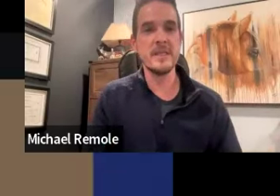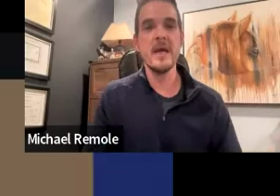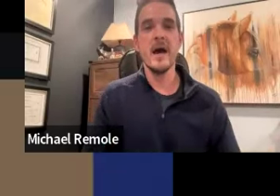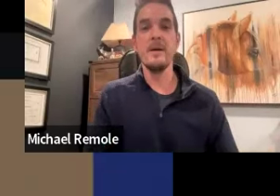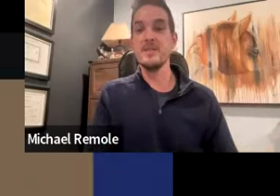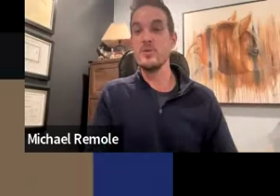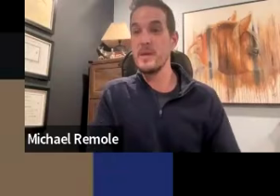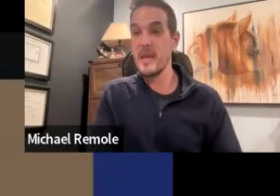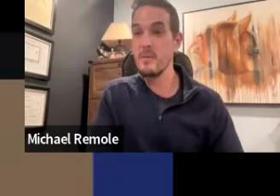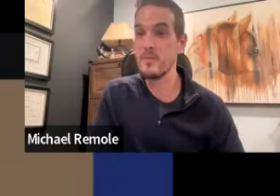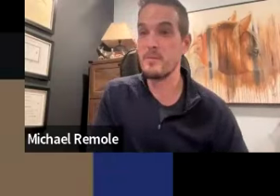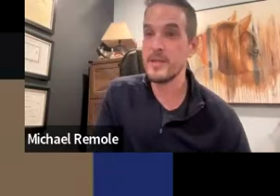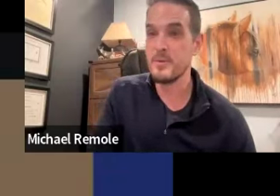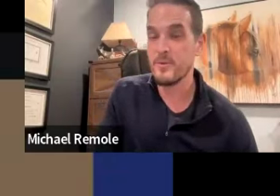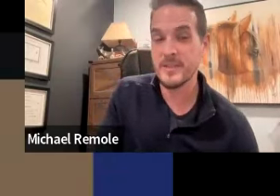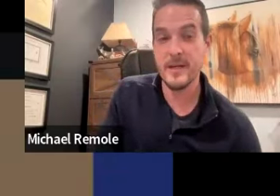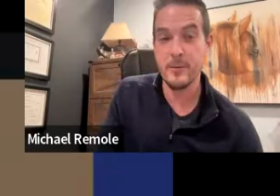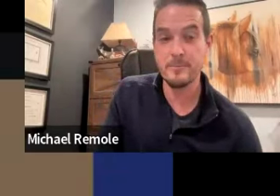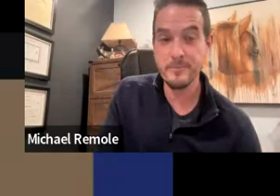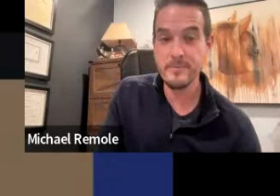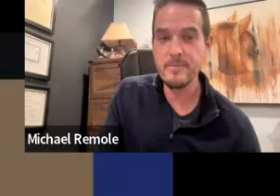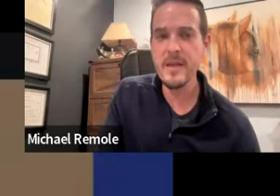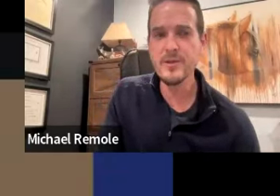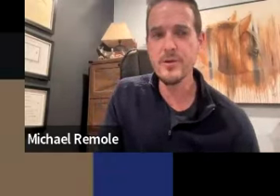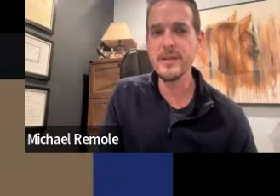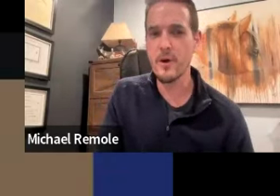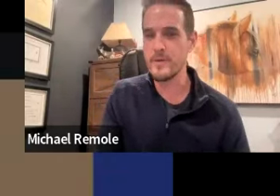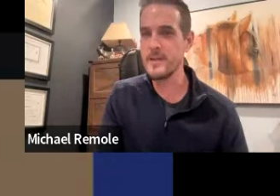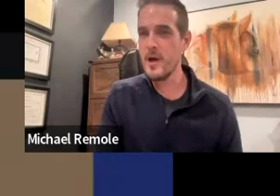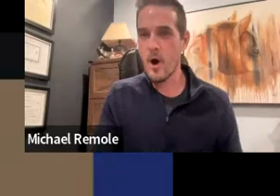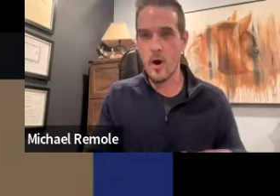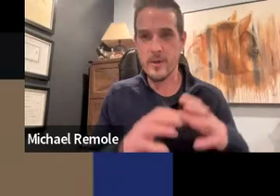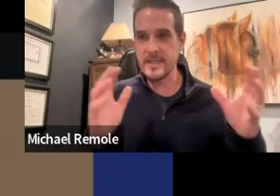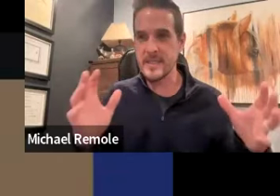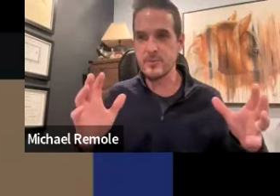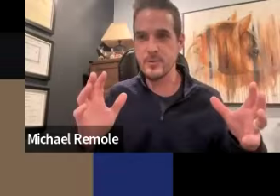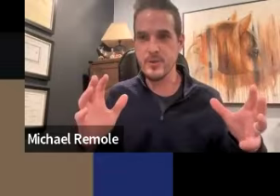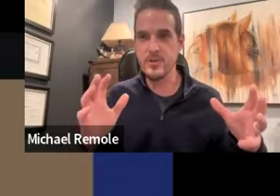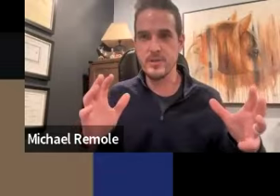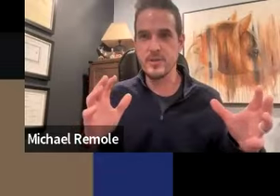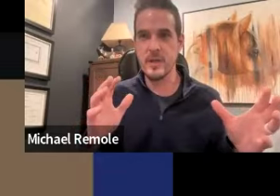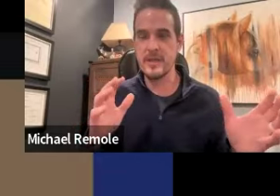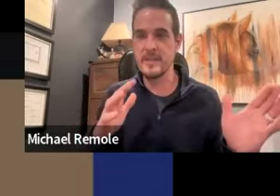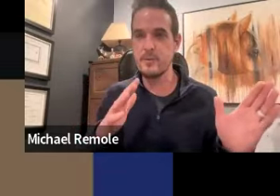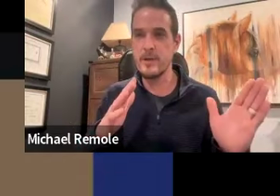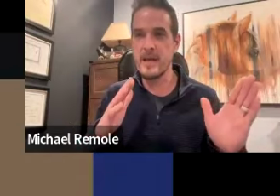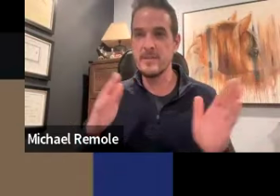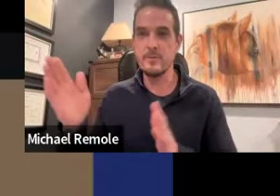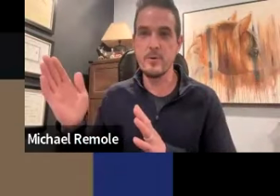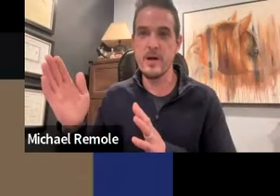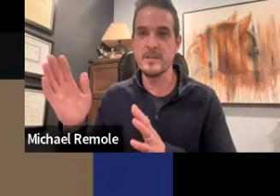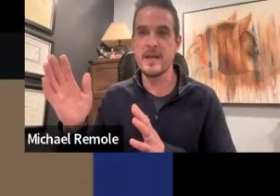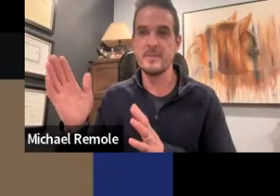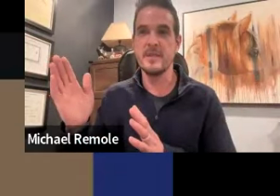know this. And so they became a permanent placement for this kiddo. During COVID, all the intense restrictions, this kid would